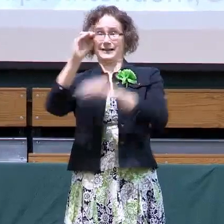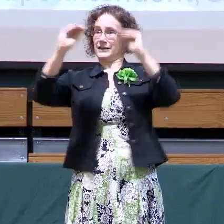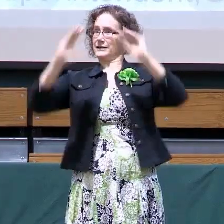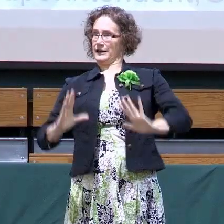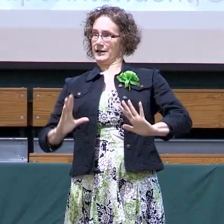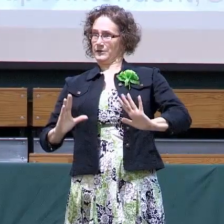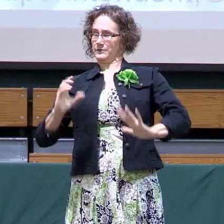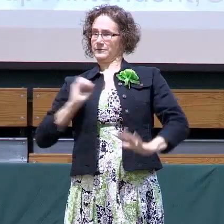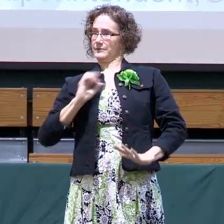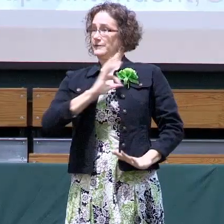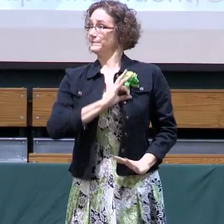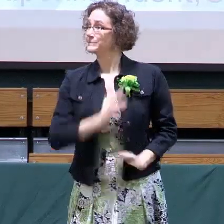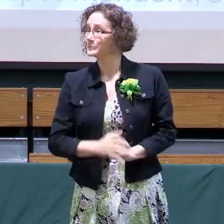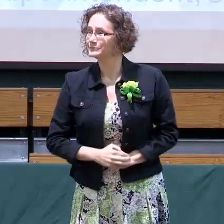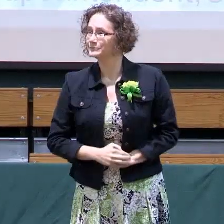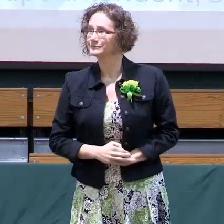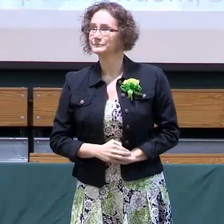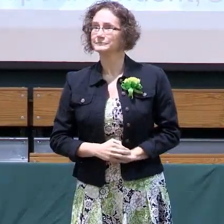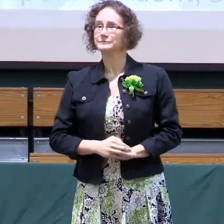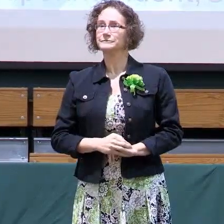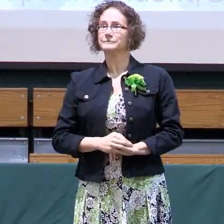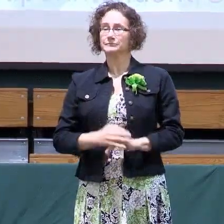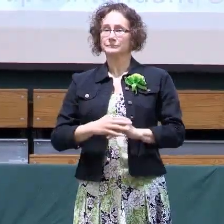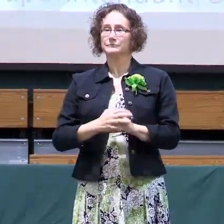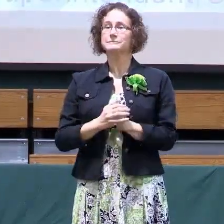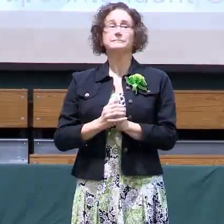Now, GSD, faculty and staff.